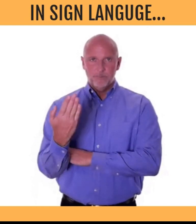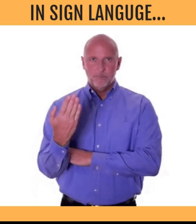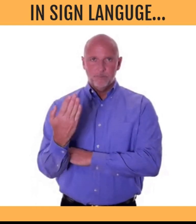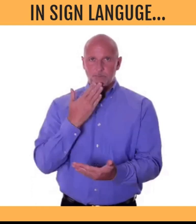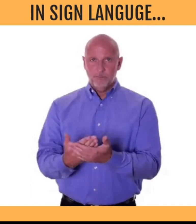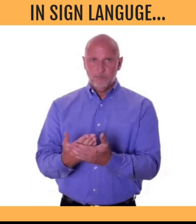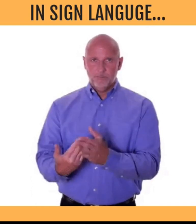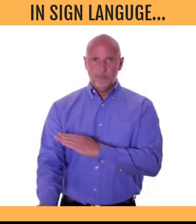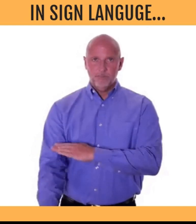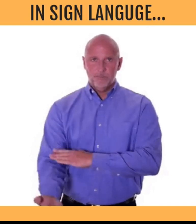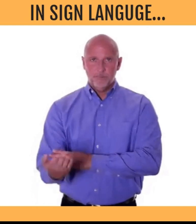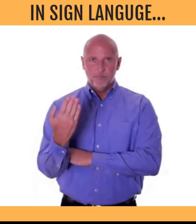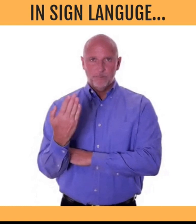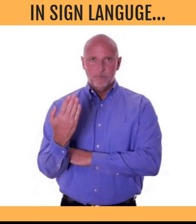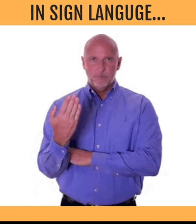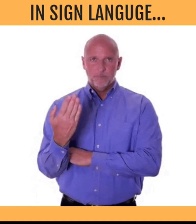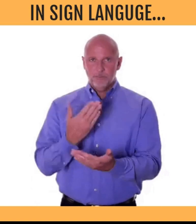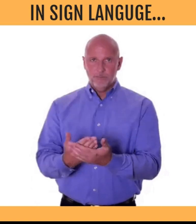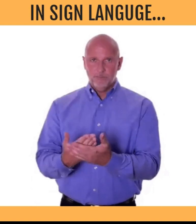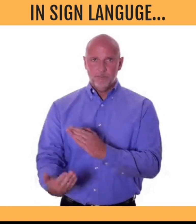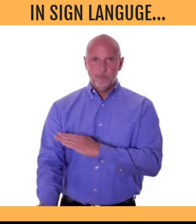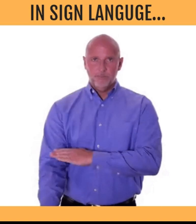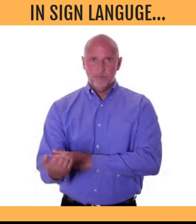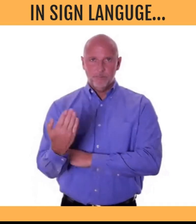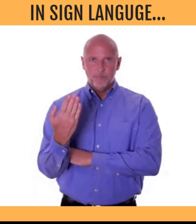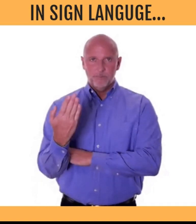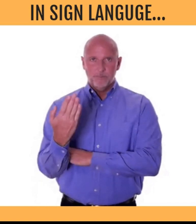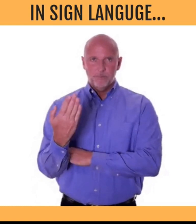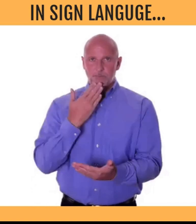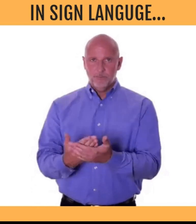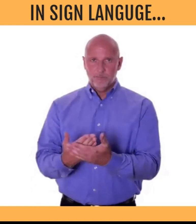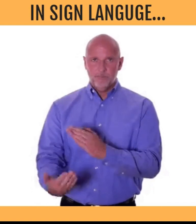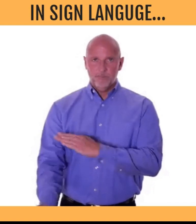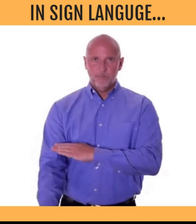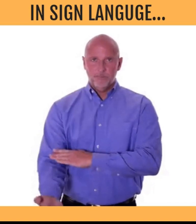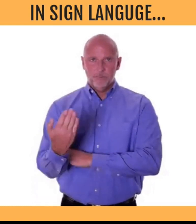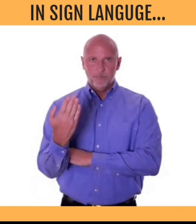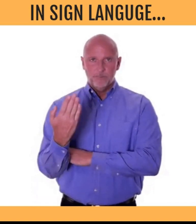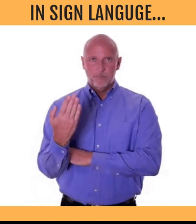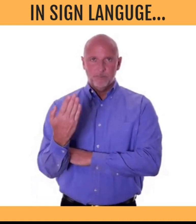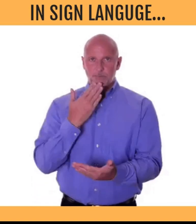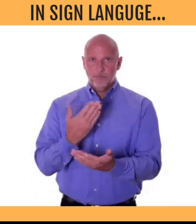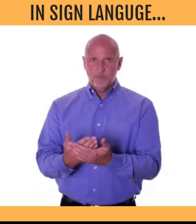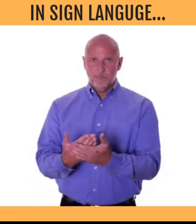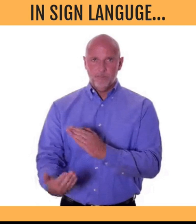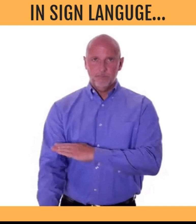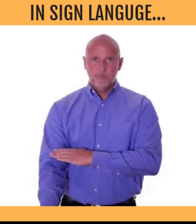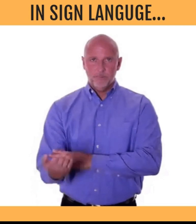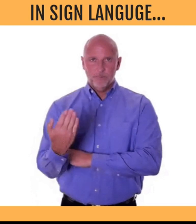have a compound meaning. So, the first part of this sign indicates good and the